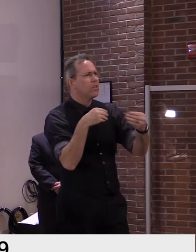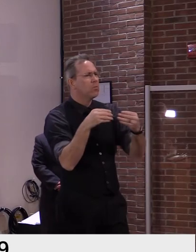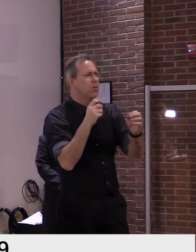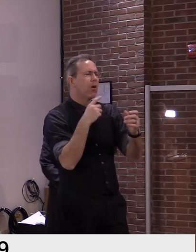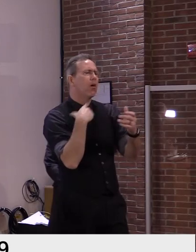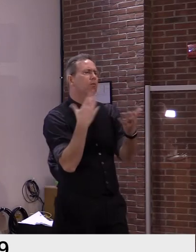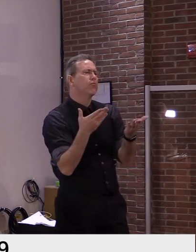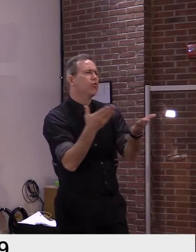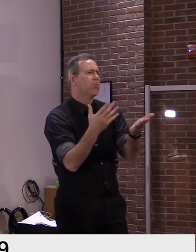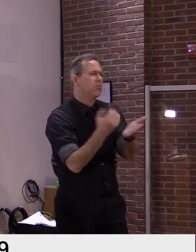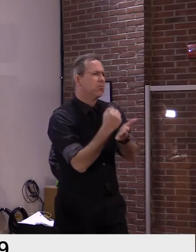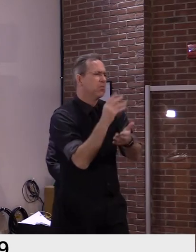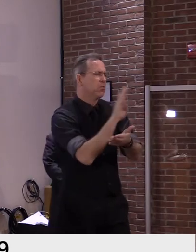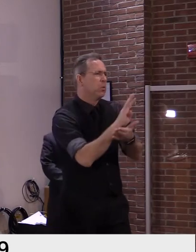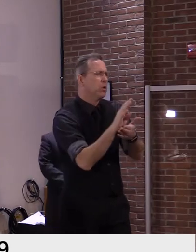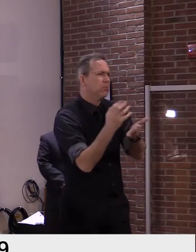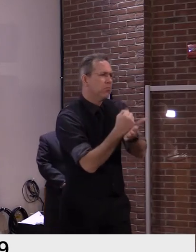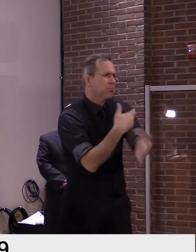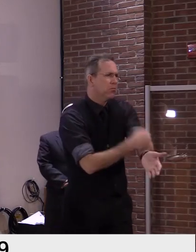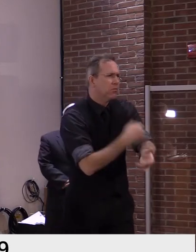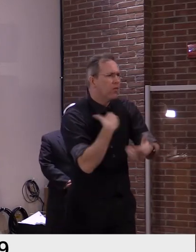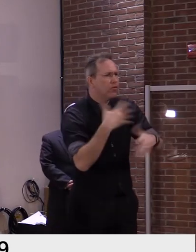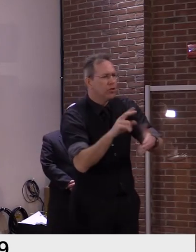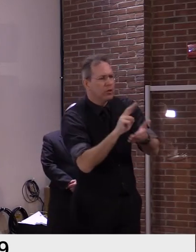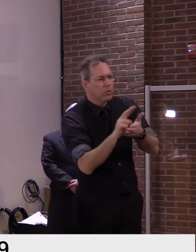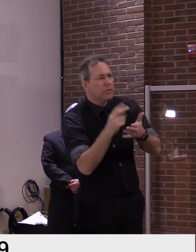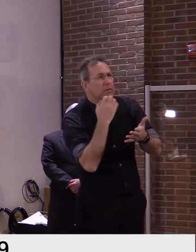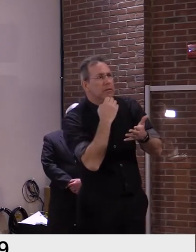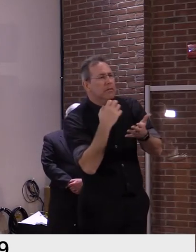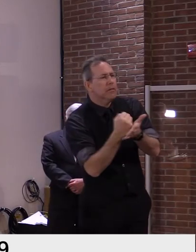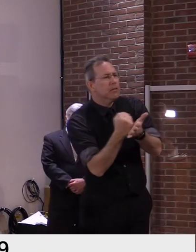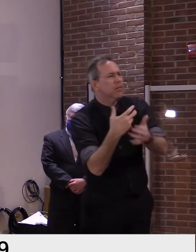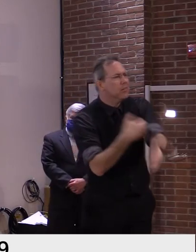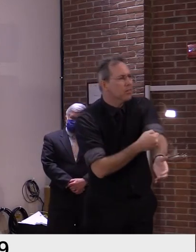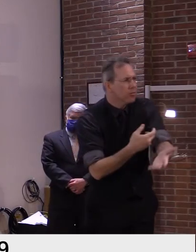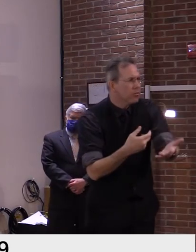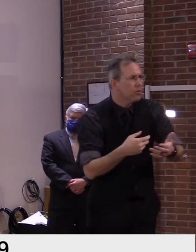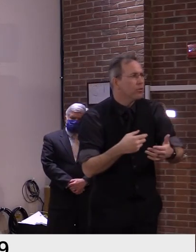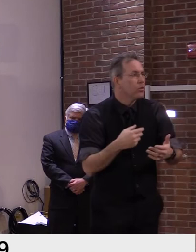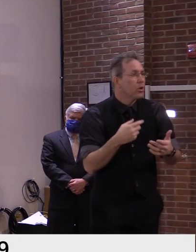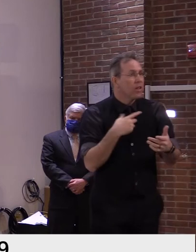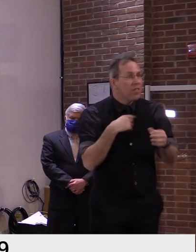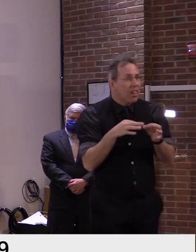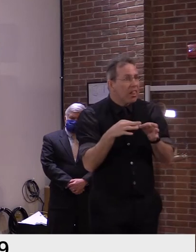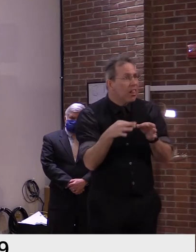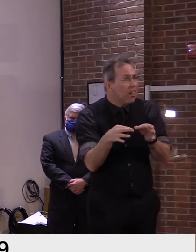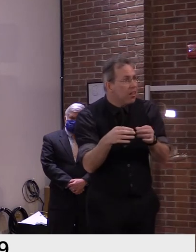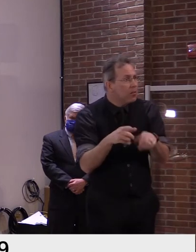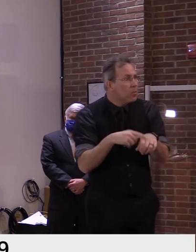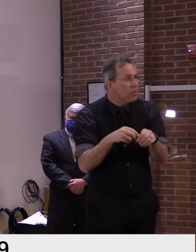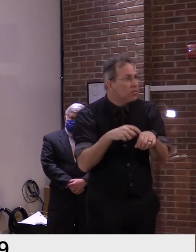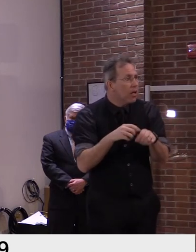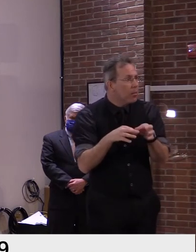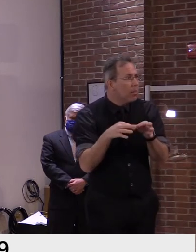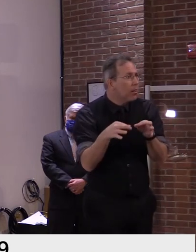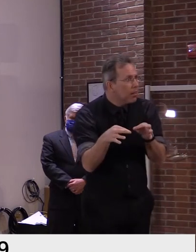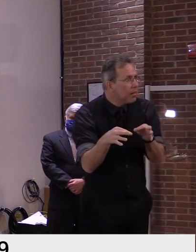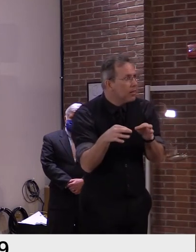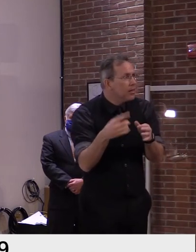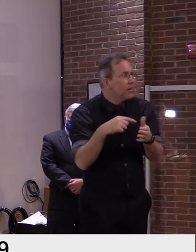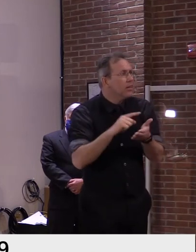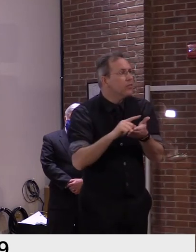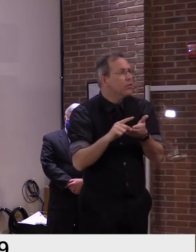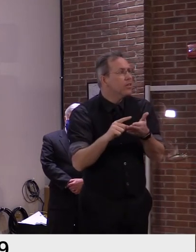somebody was going to go 1 week longer on the vaccine that required a 3-week interval and they went